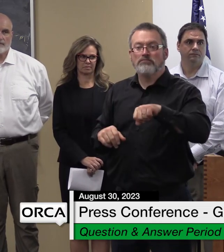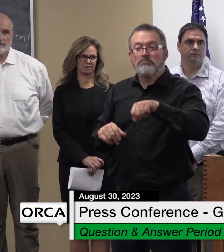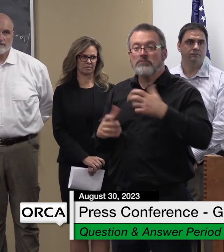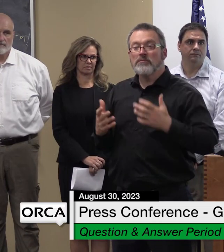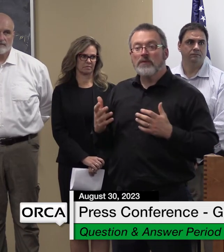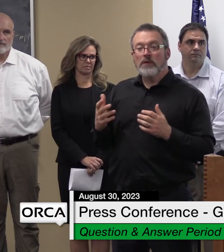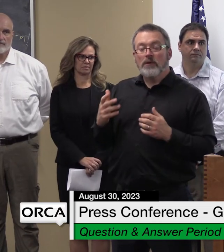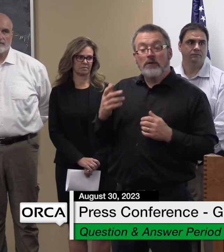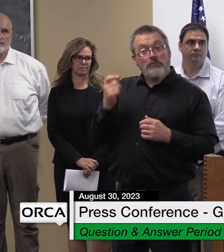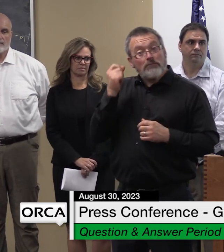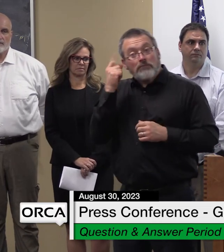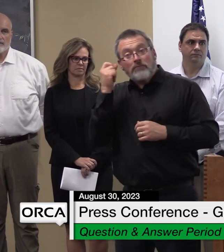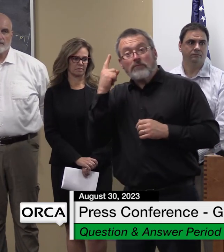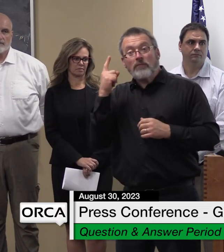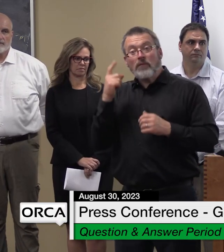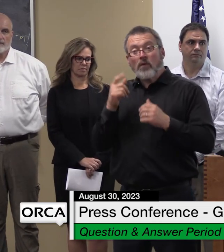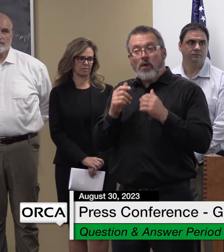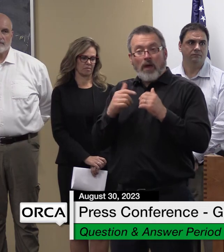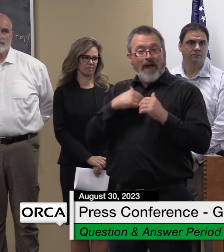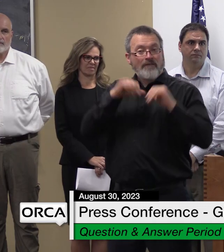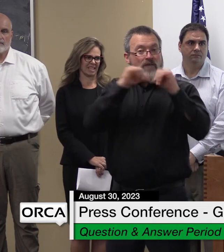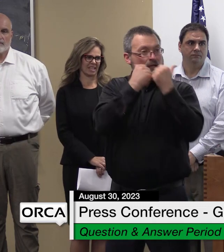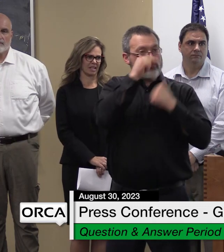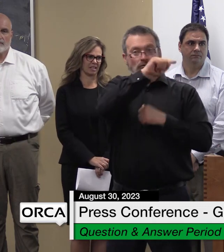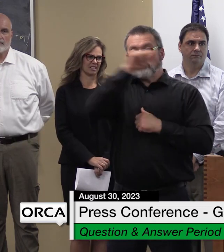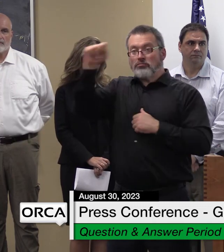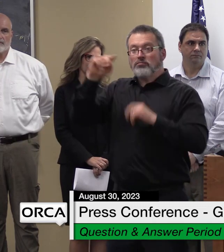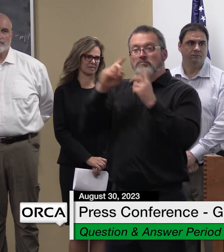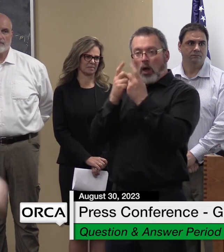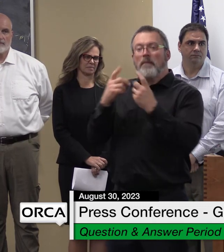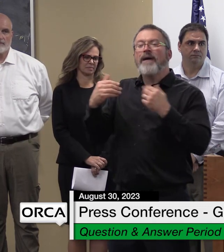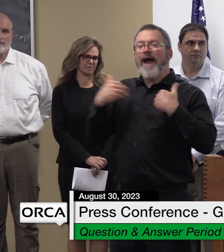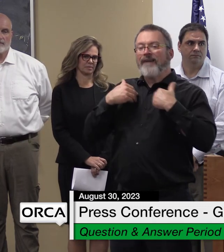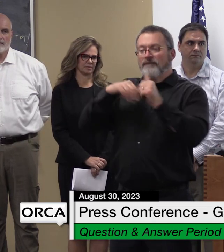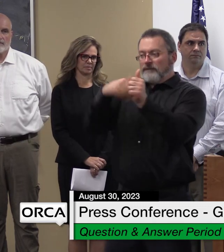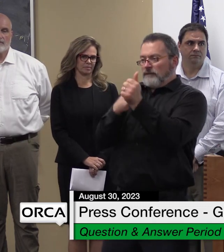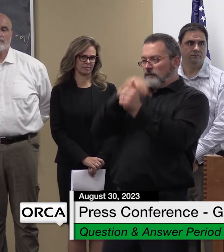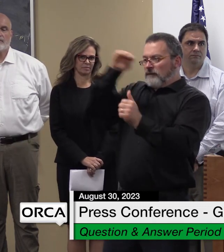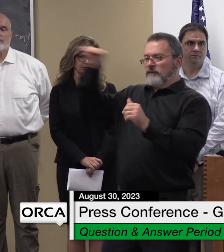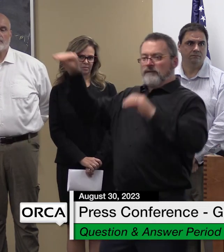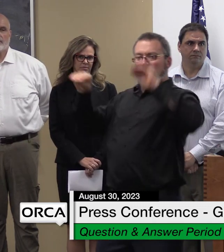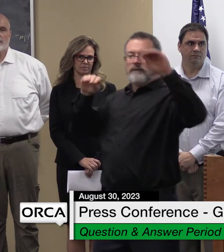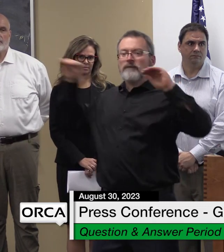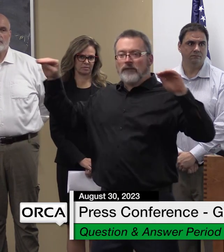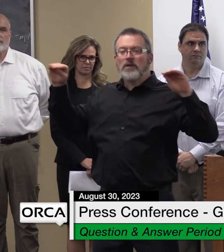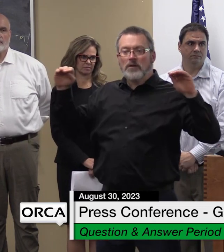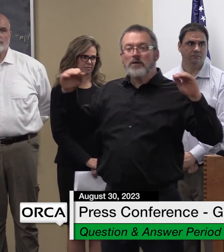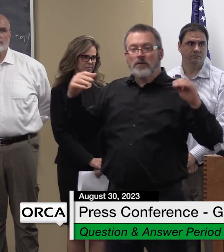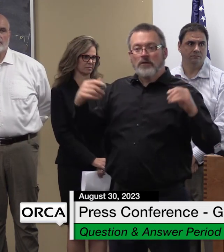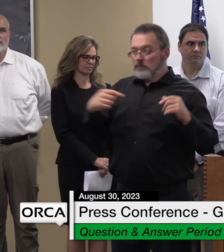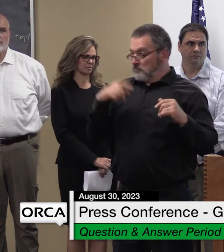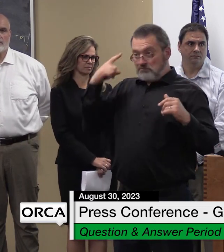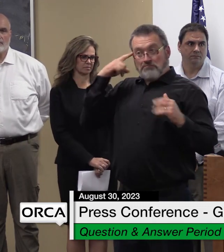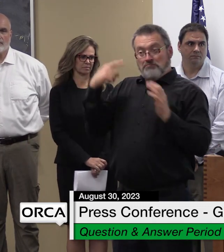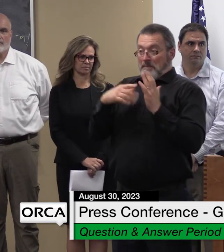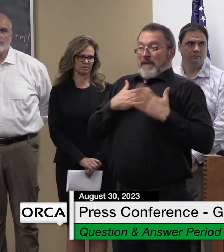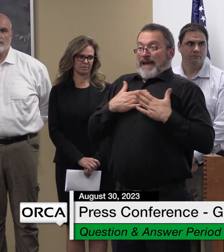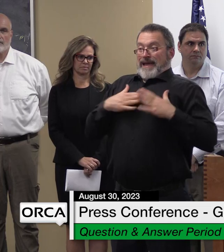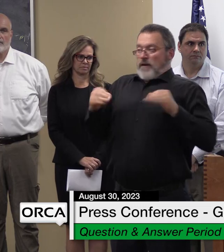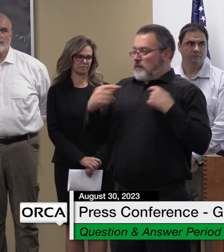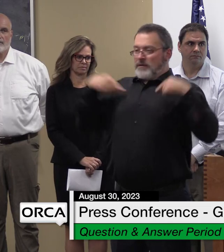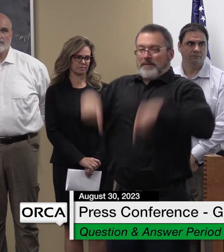most agencies and departments have a place to go. We came here, and it's worked out well.